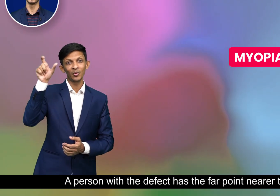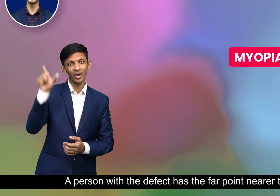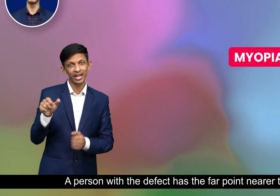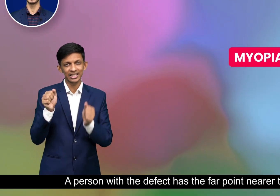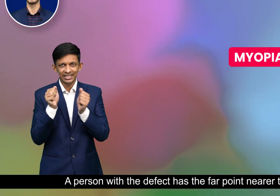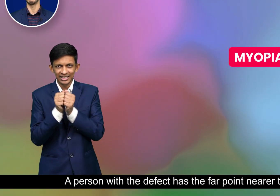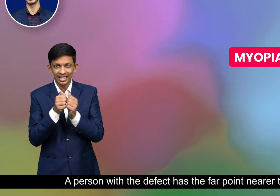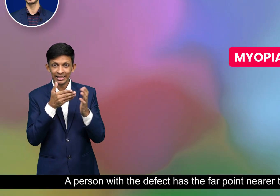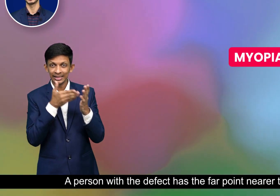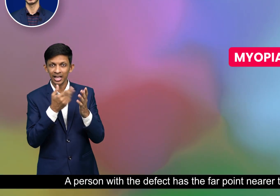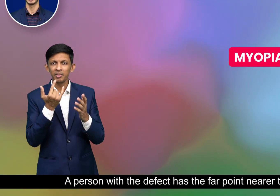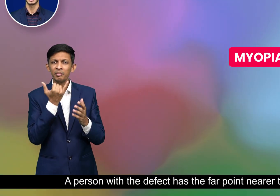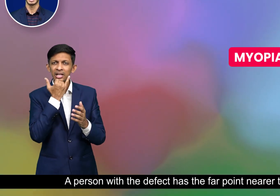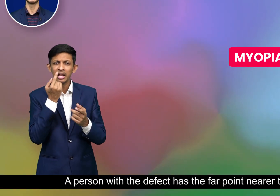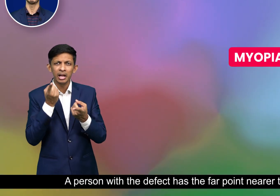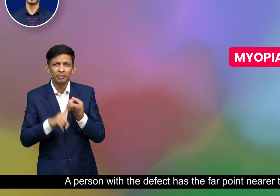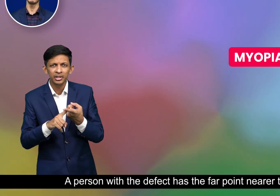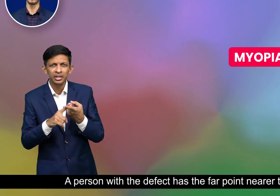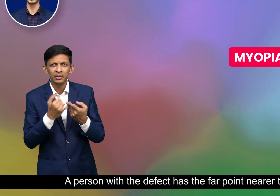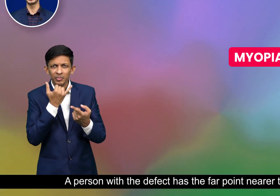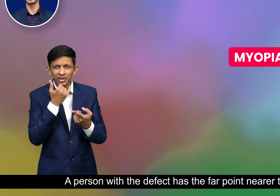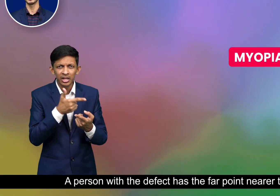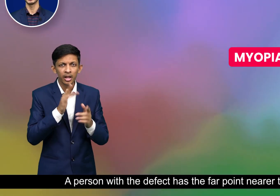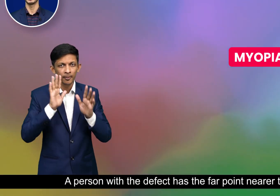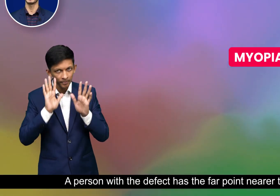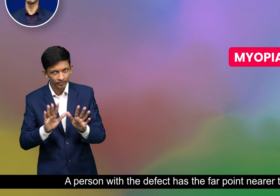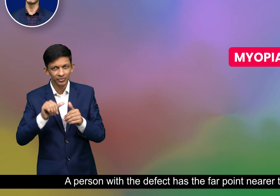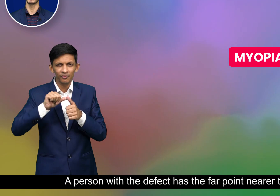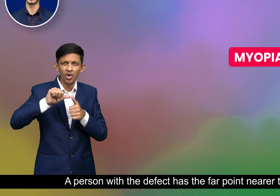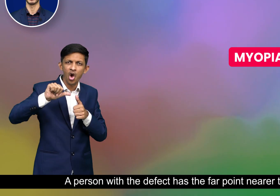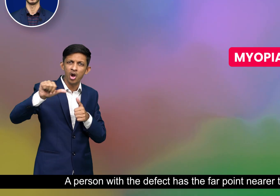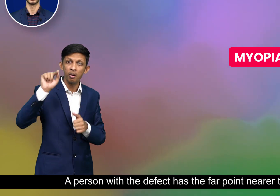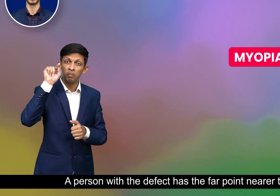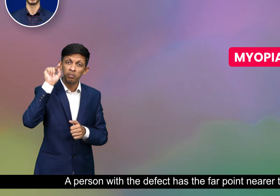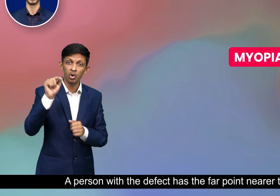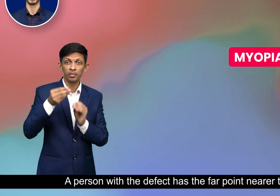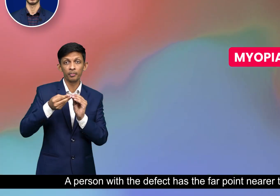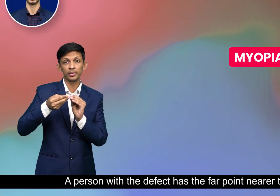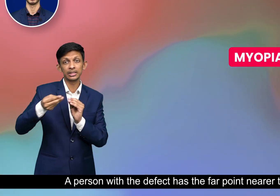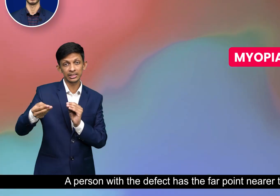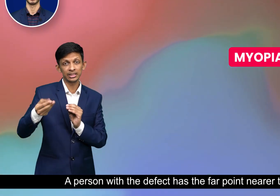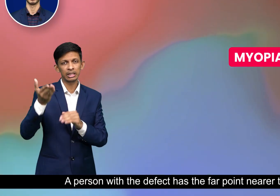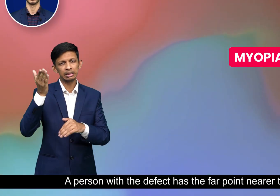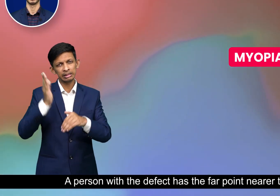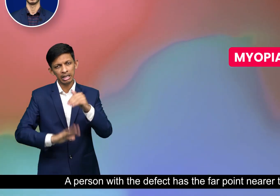A person with the defect has the far point nearer than infinity.